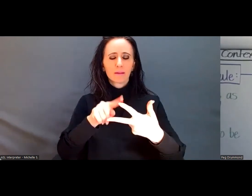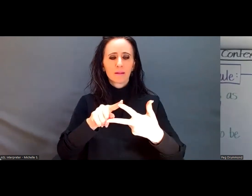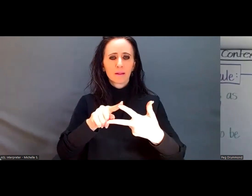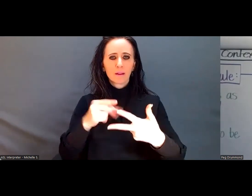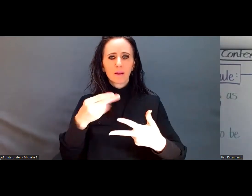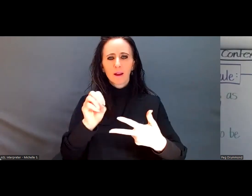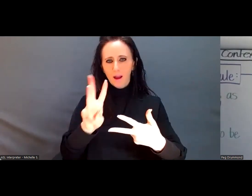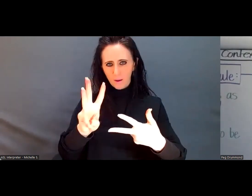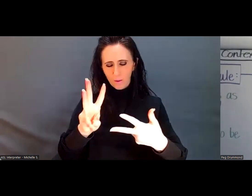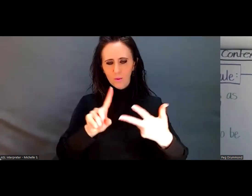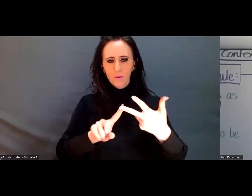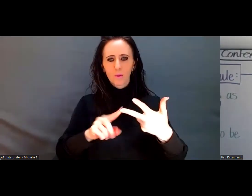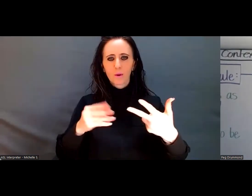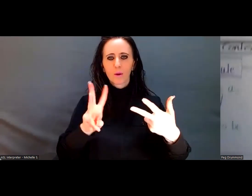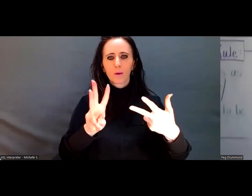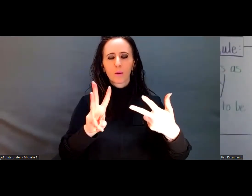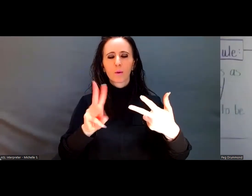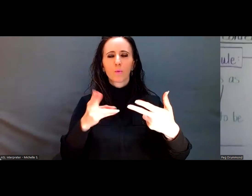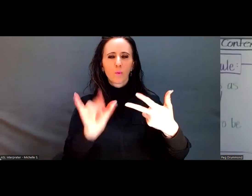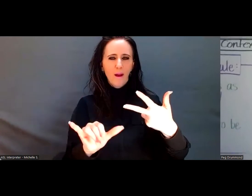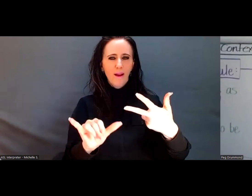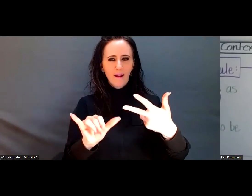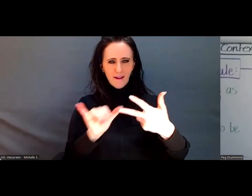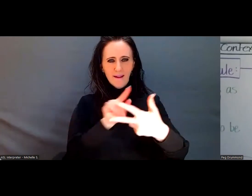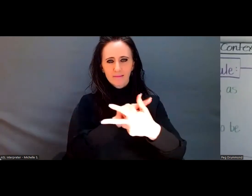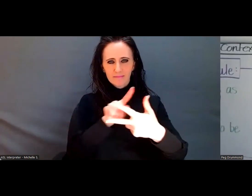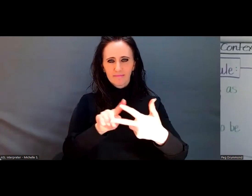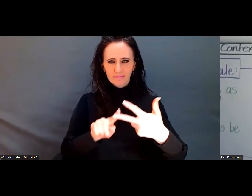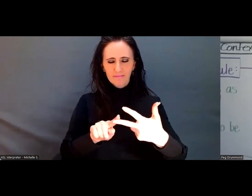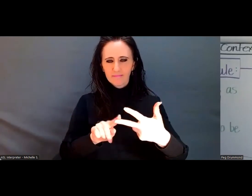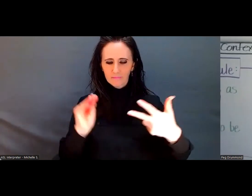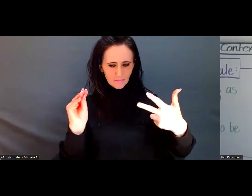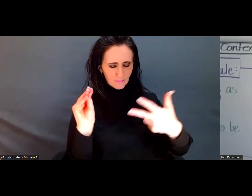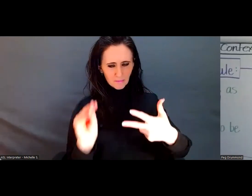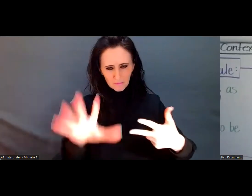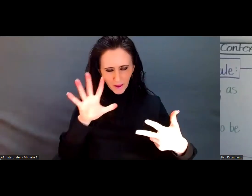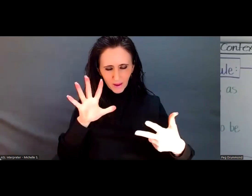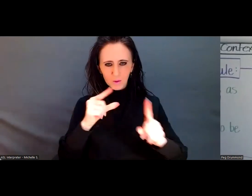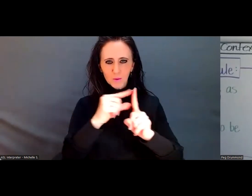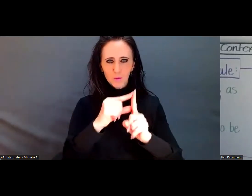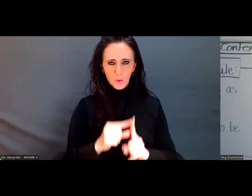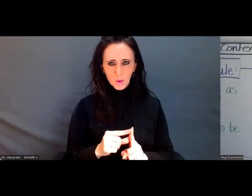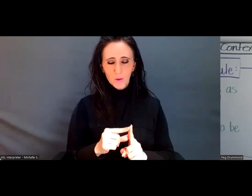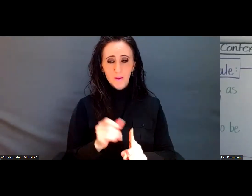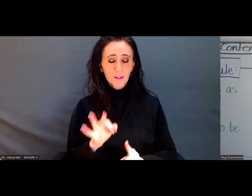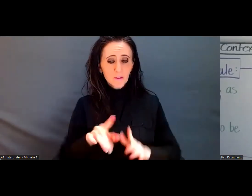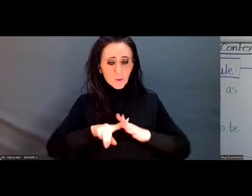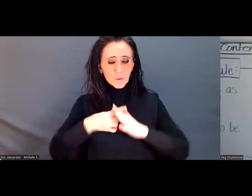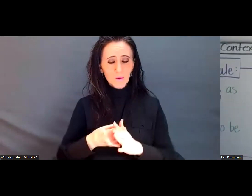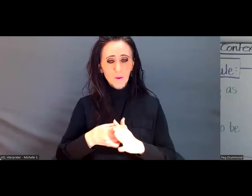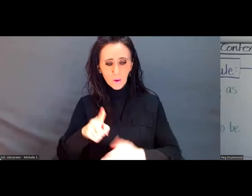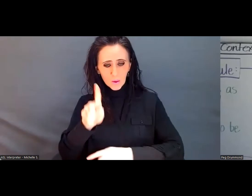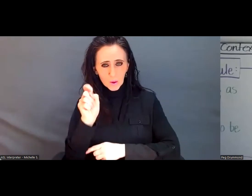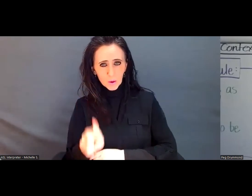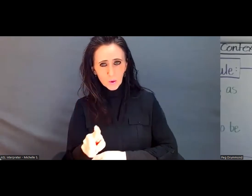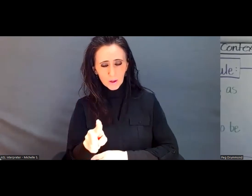And why? The 3 magic words. It's a fail-safe for us. When you begin your question with one of